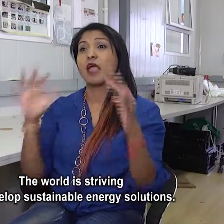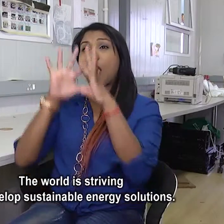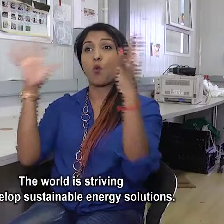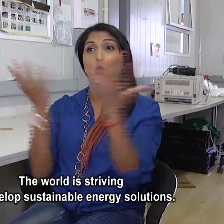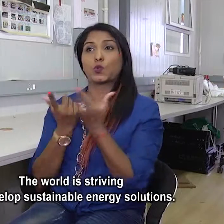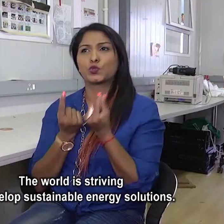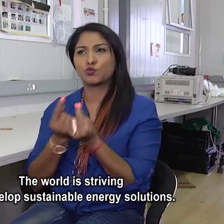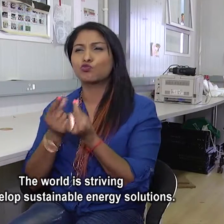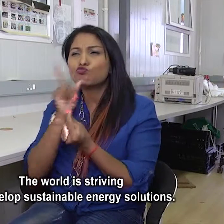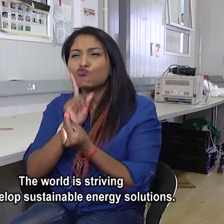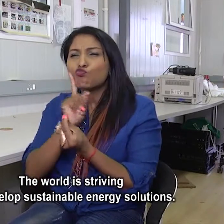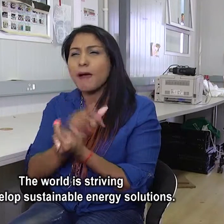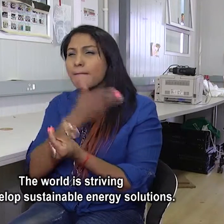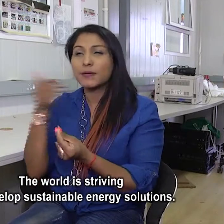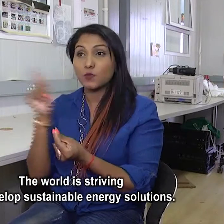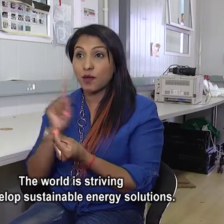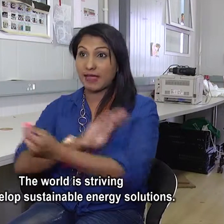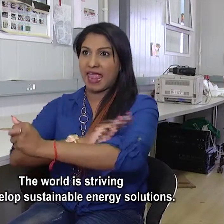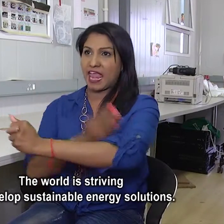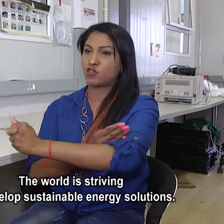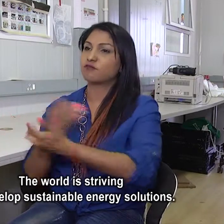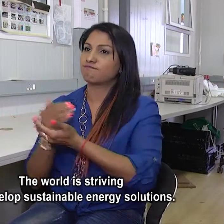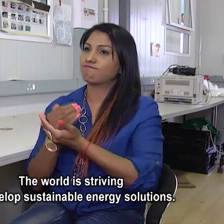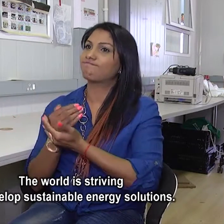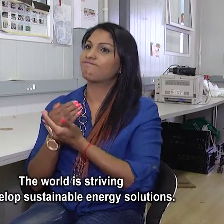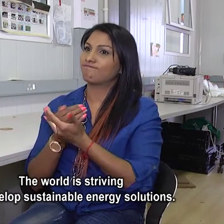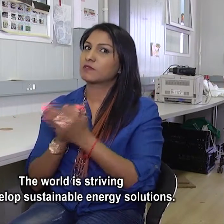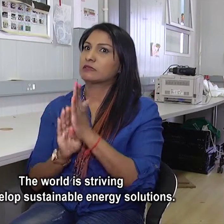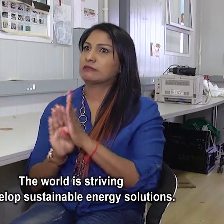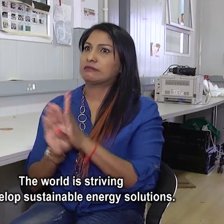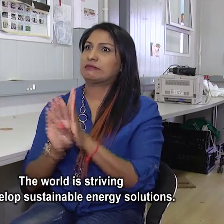The world is striving to develop sustainable energy solutions.